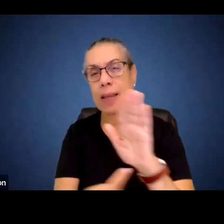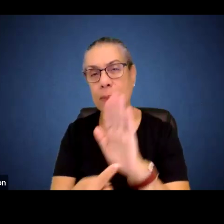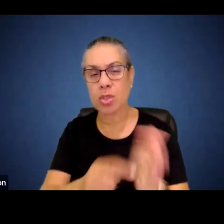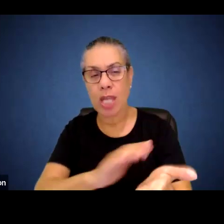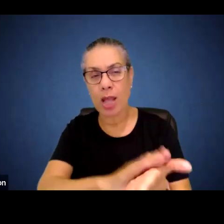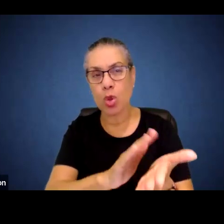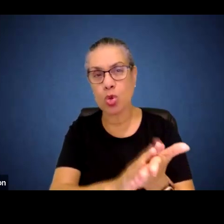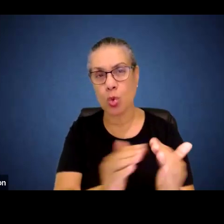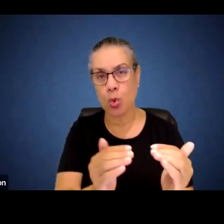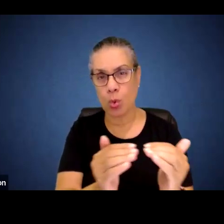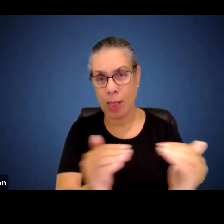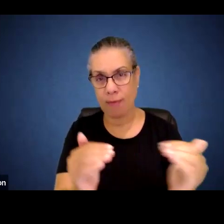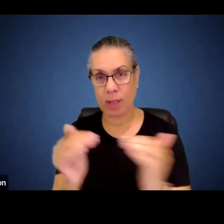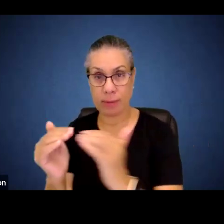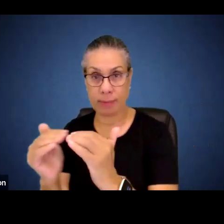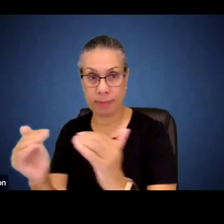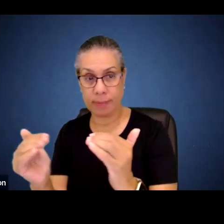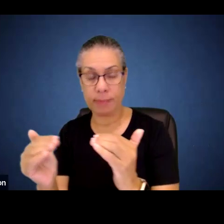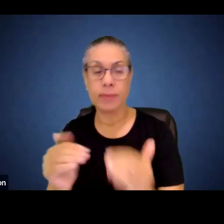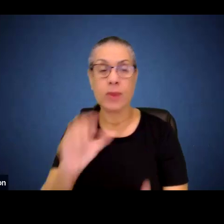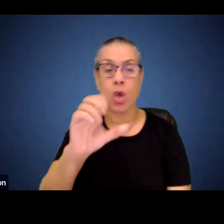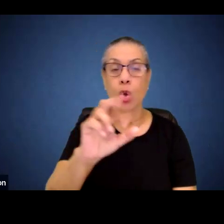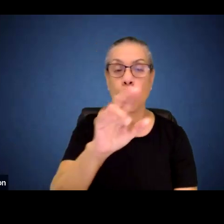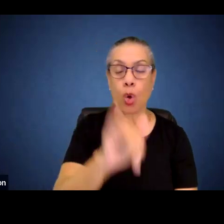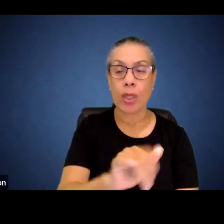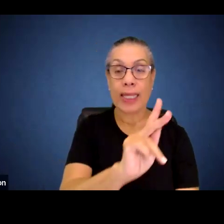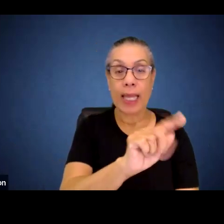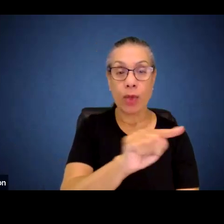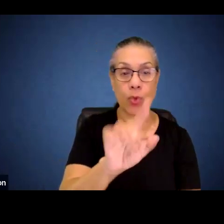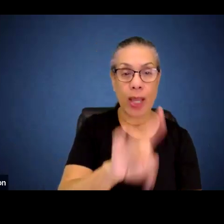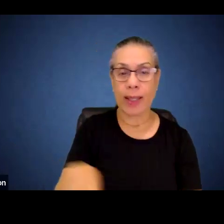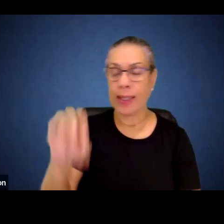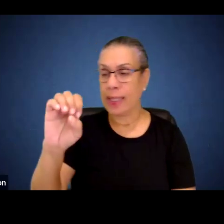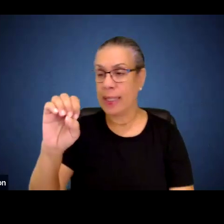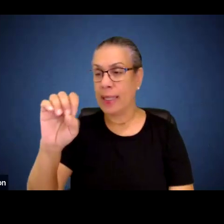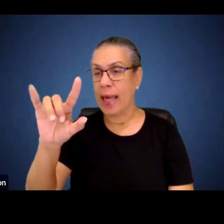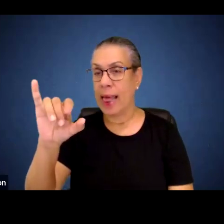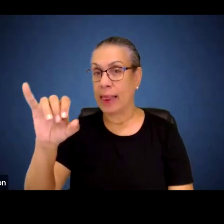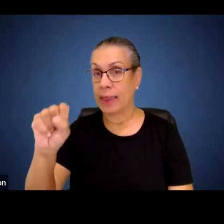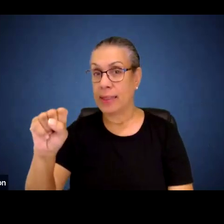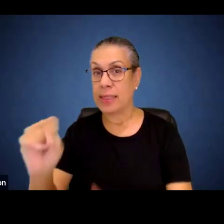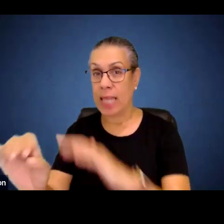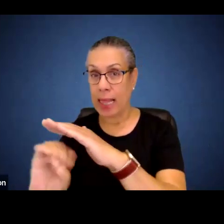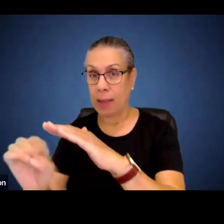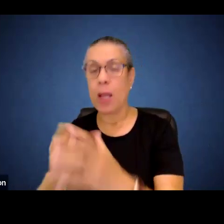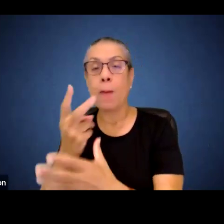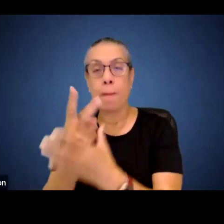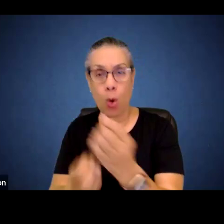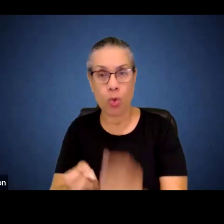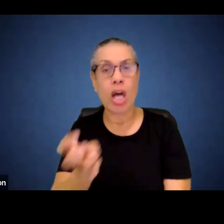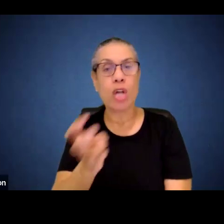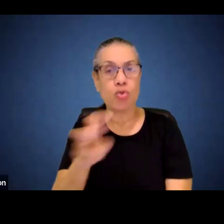in these presentations. Both the Curley K-8 and the Ellis Elementary have been transformation schools since